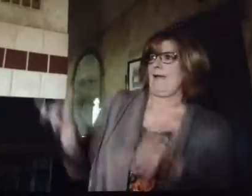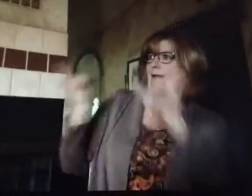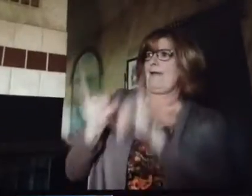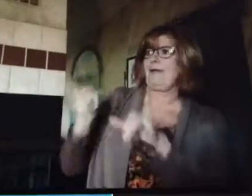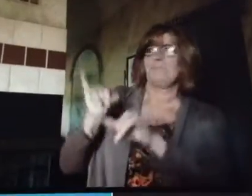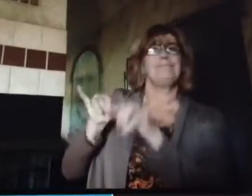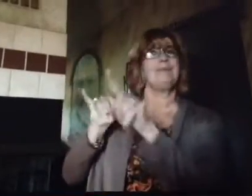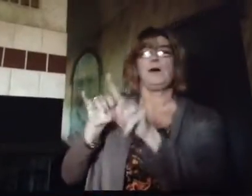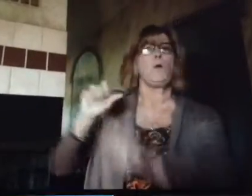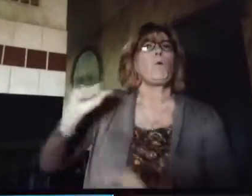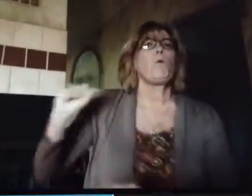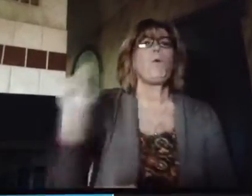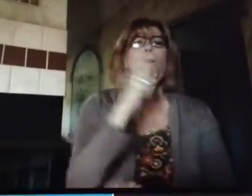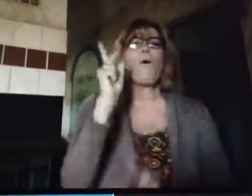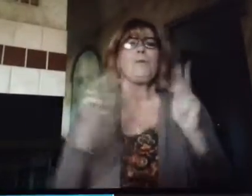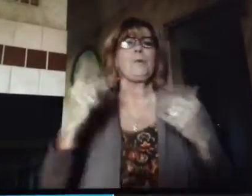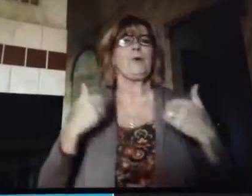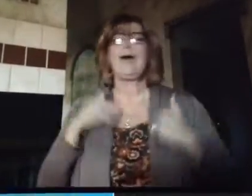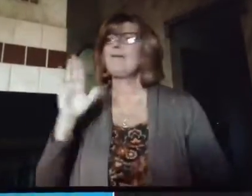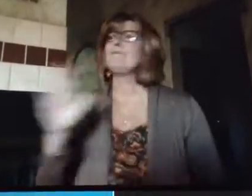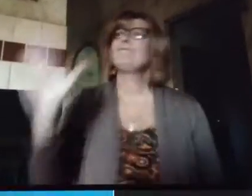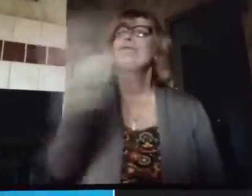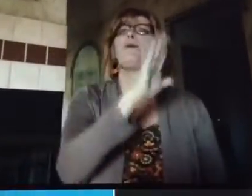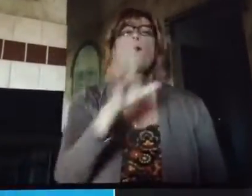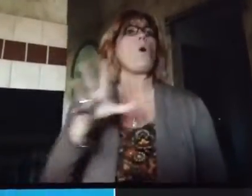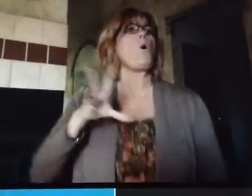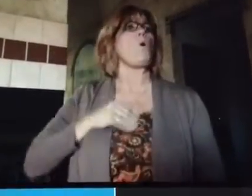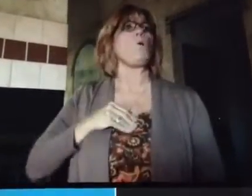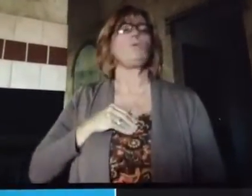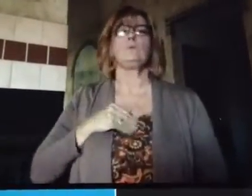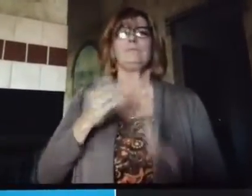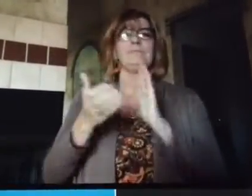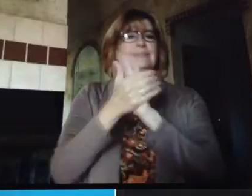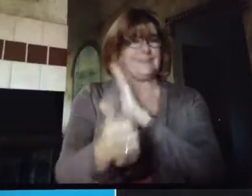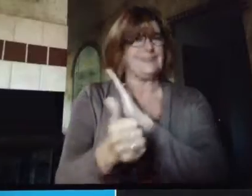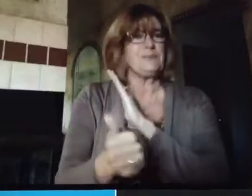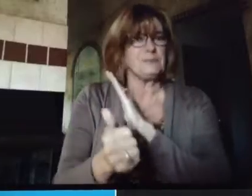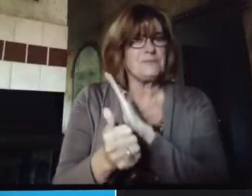So you can't just have one mentor. You need lots of different people telling you